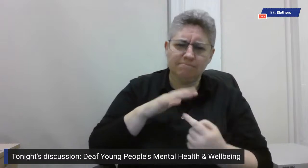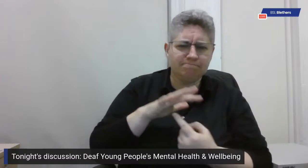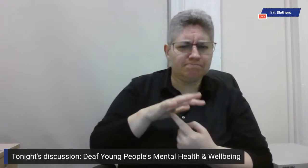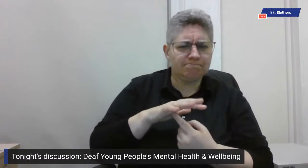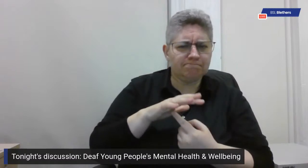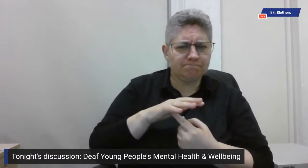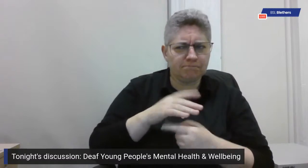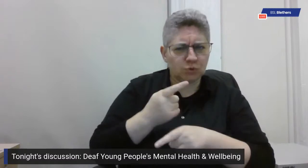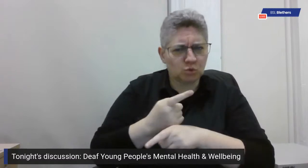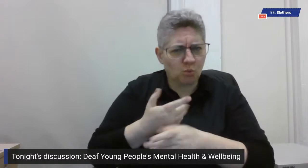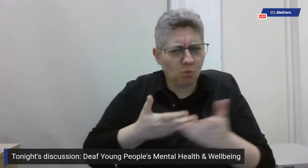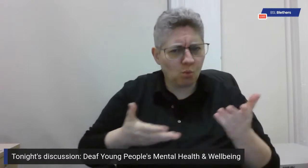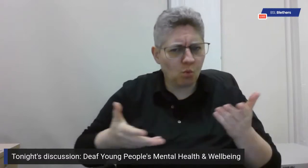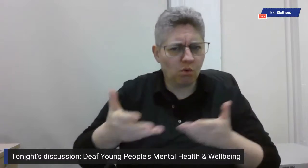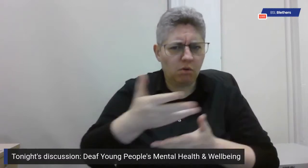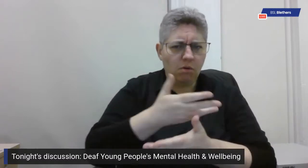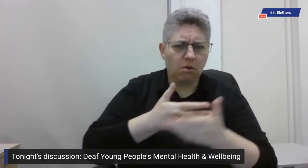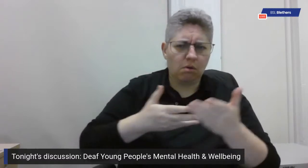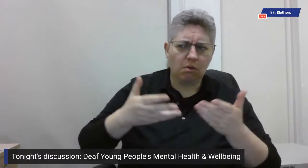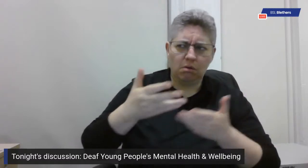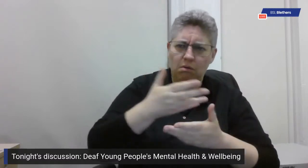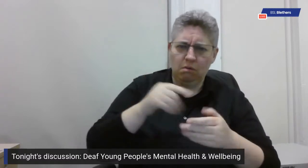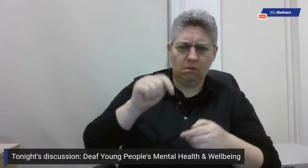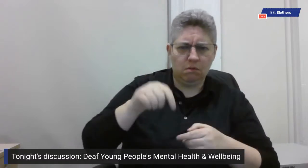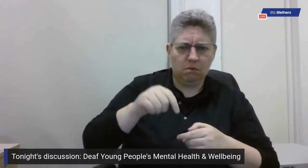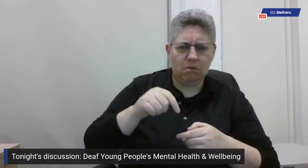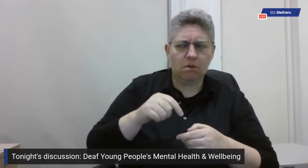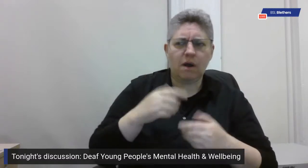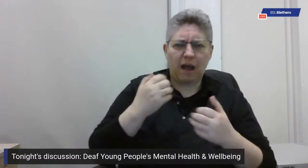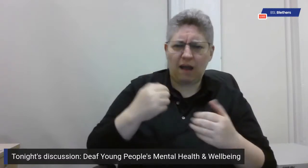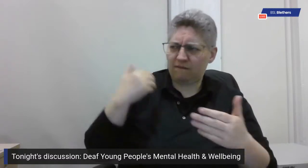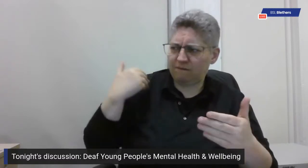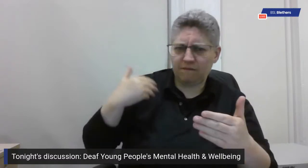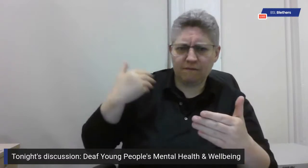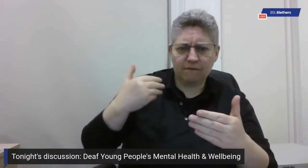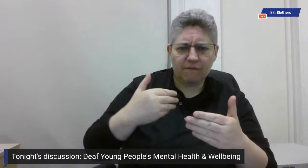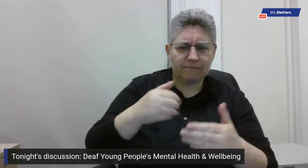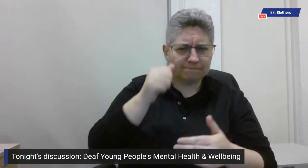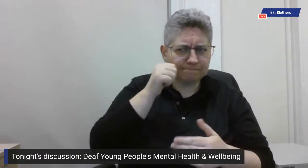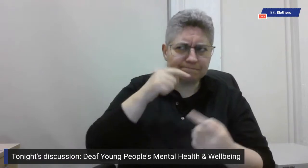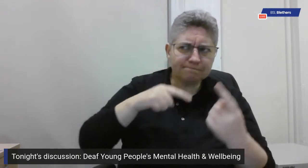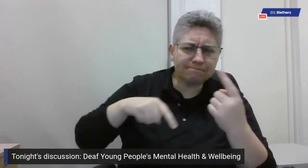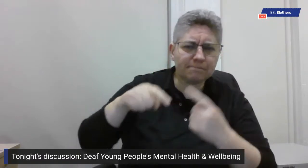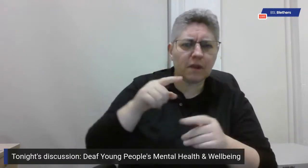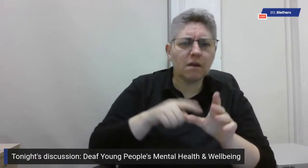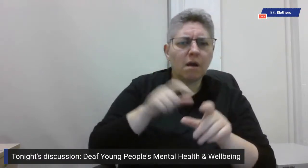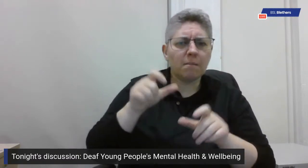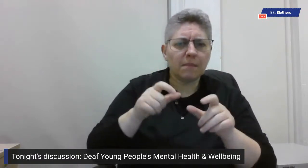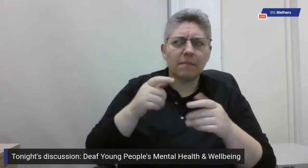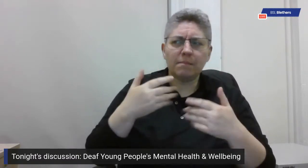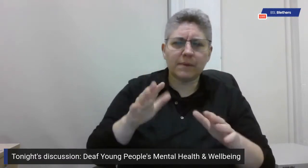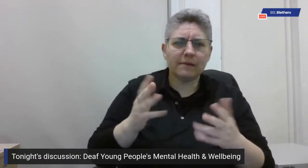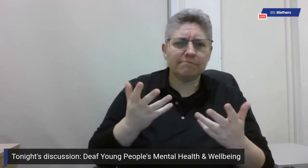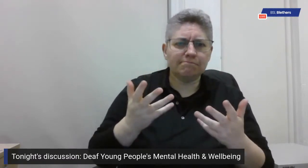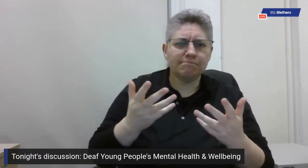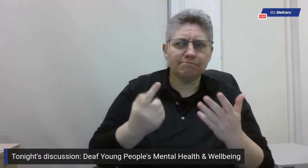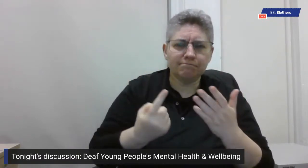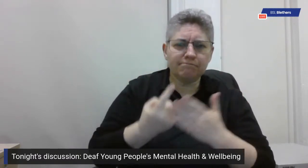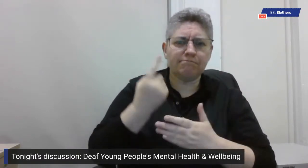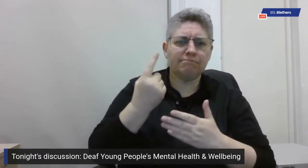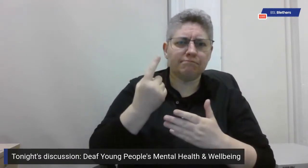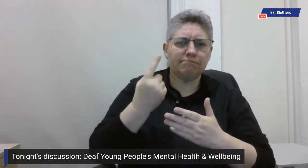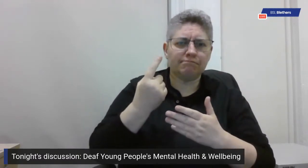something we're all noticing. And here at the BDA, we think it's very important to discuss this